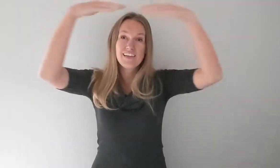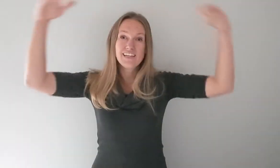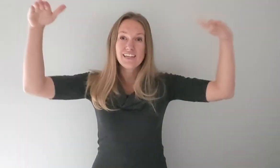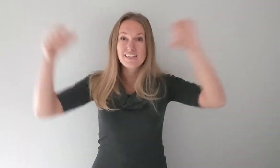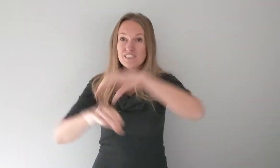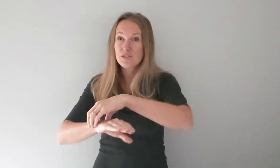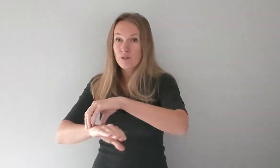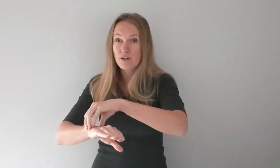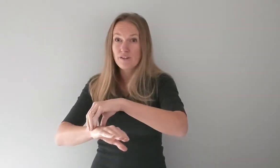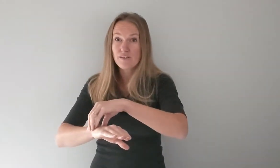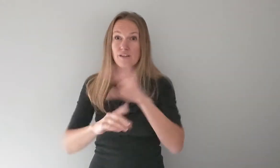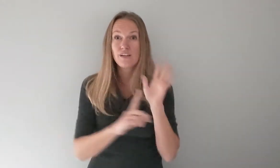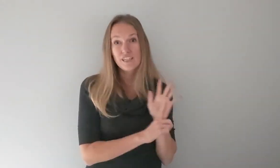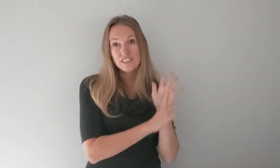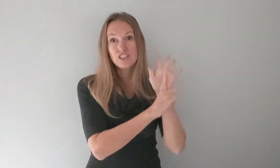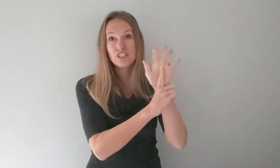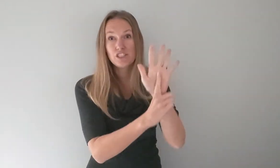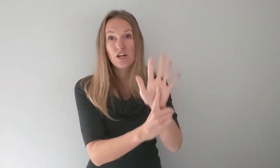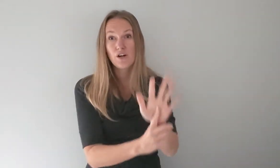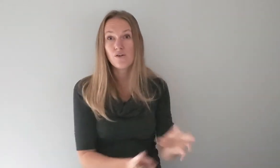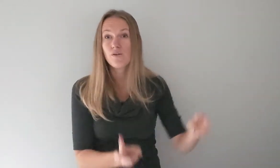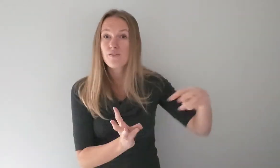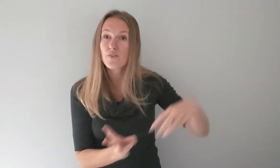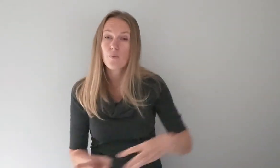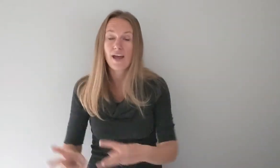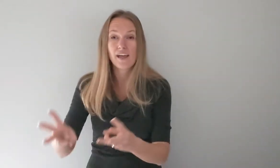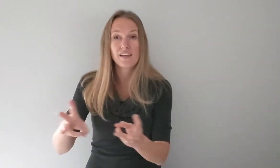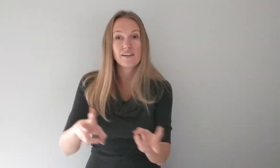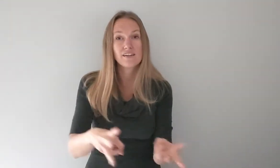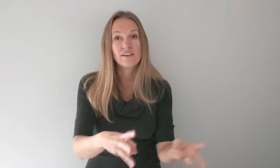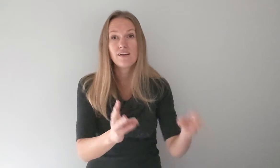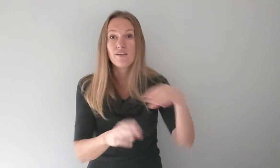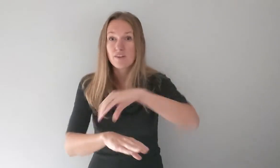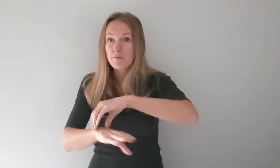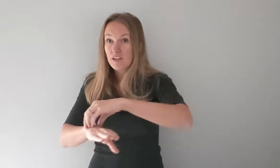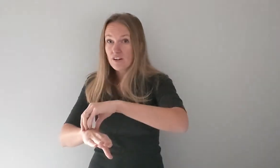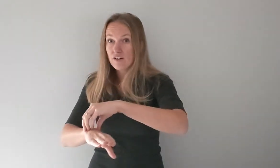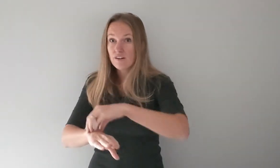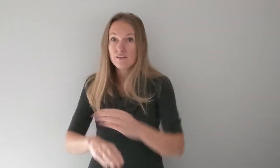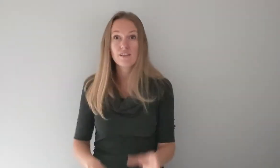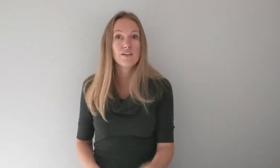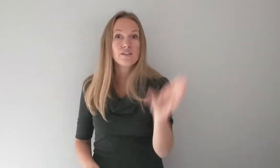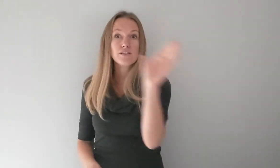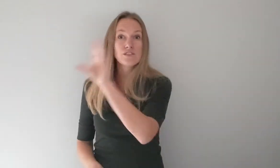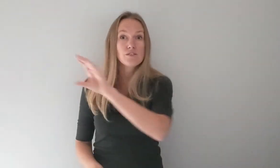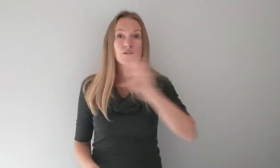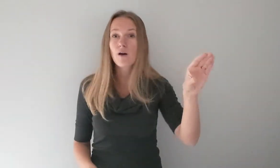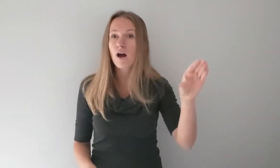heaven to earth to show the way. From the earth to the